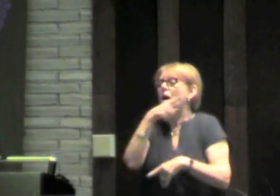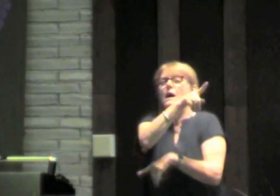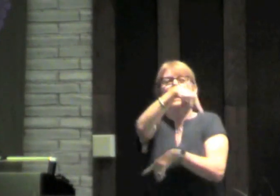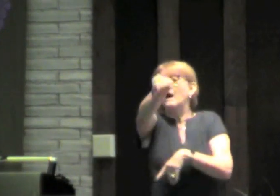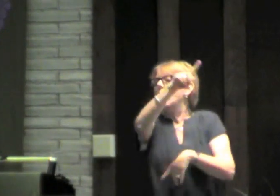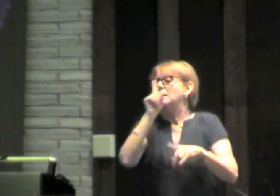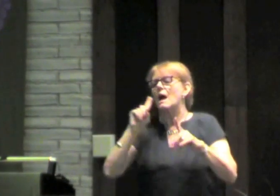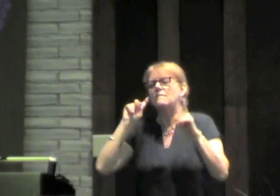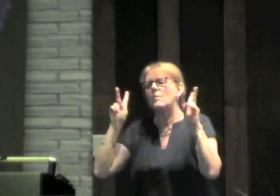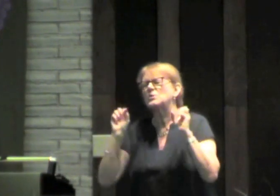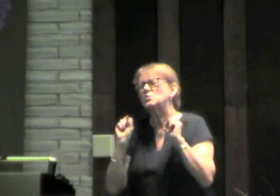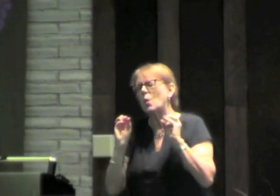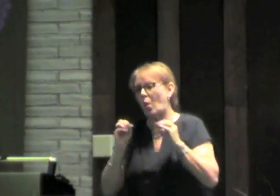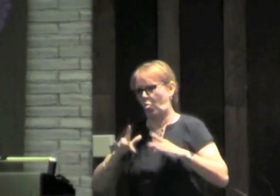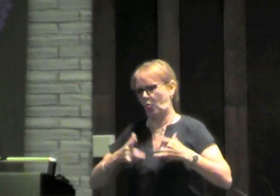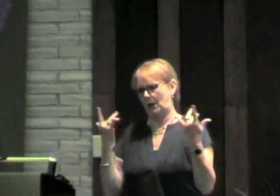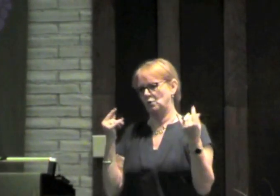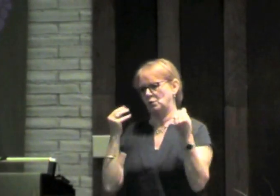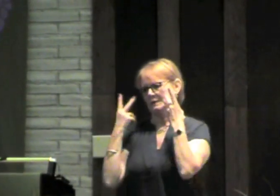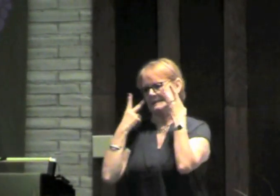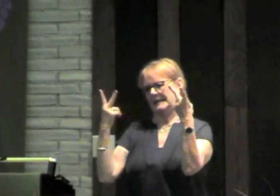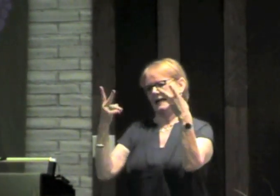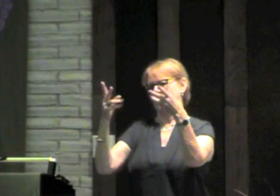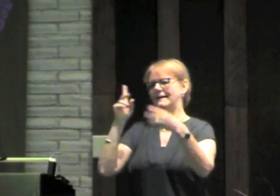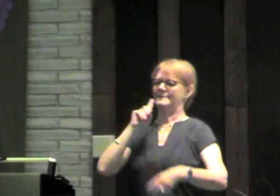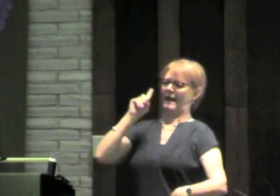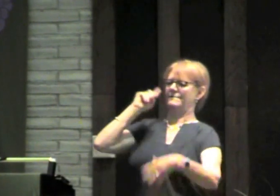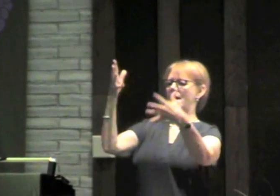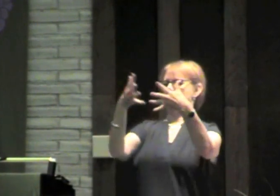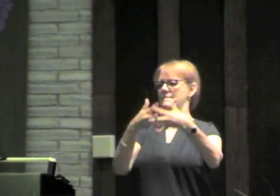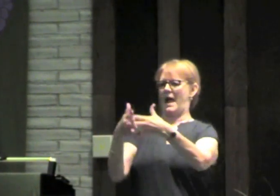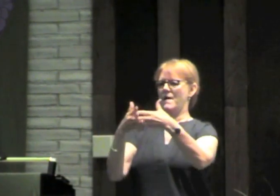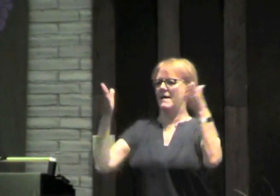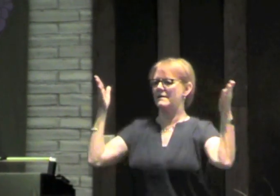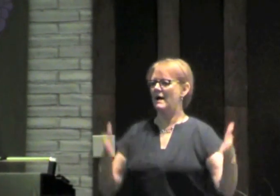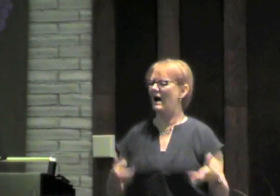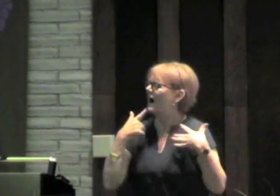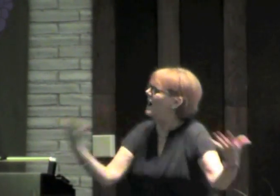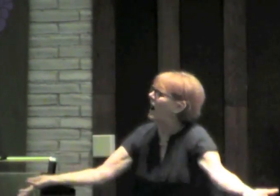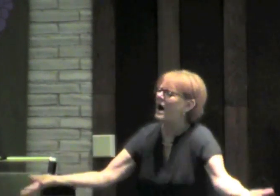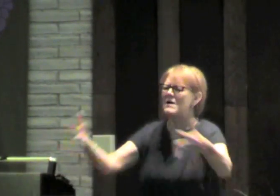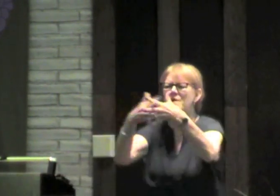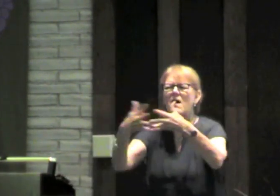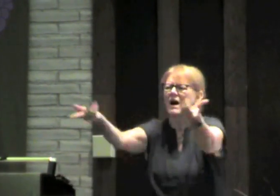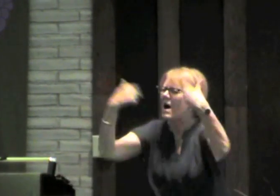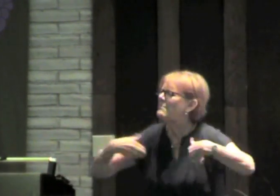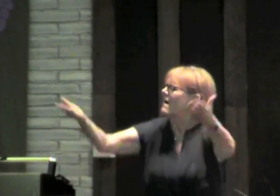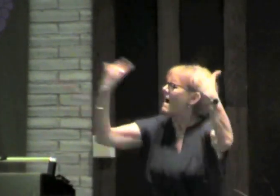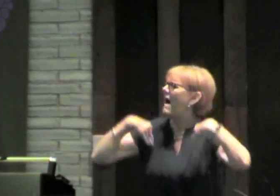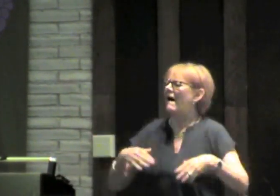oh, come eat more. And the deaf folks there were just so thrilled to see deaf Americans. They said, why